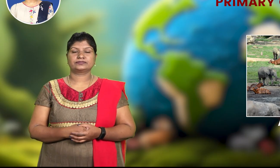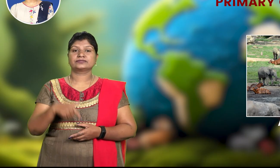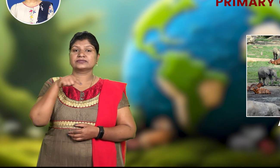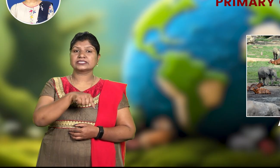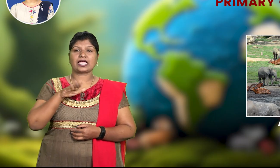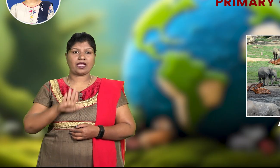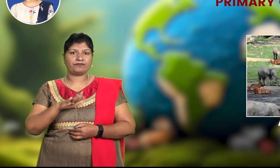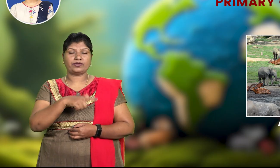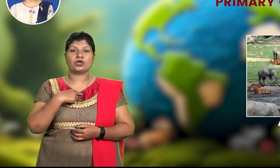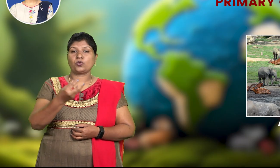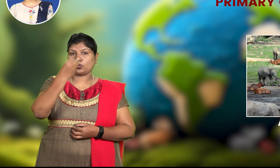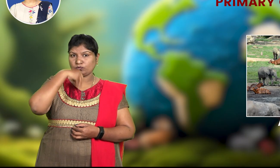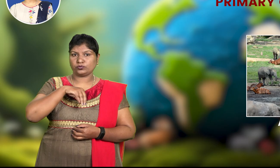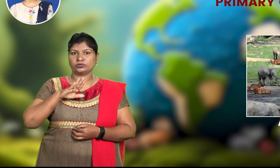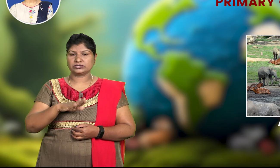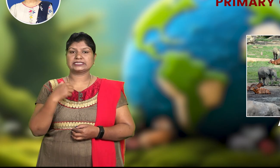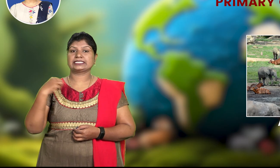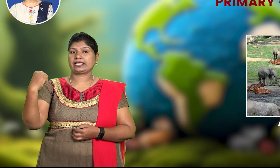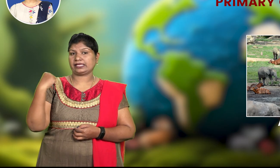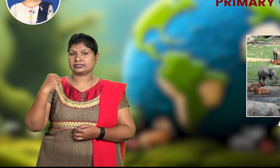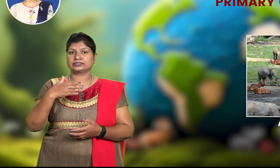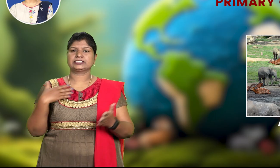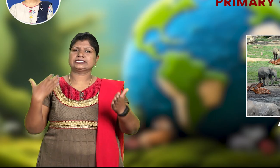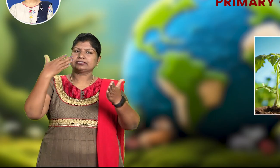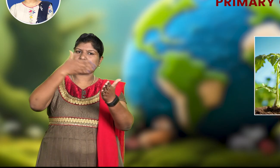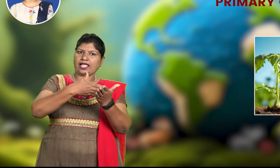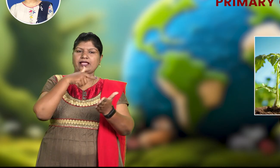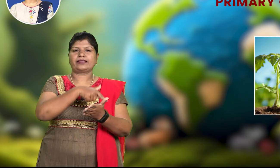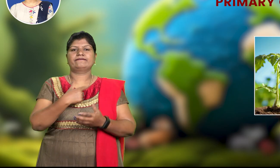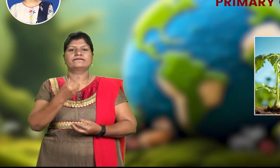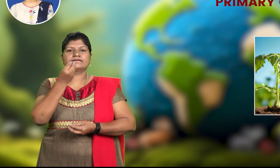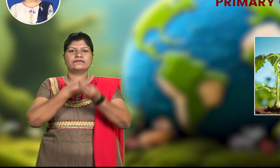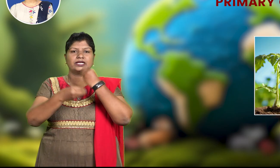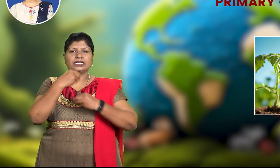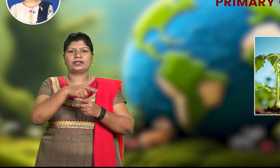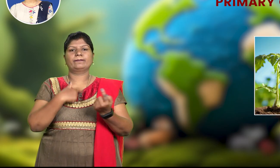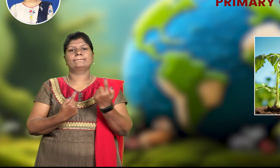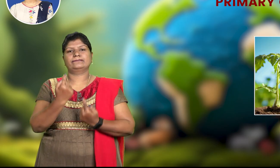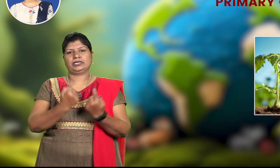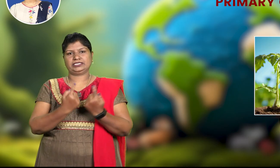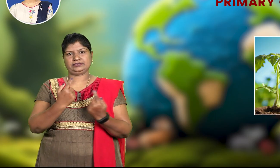Since they obtain their food energy directly by feeding on plants.